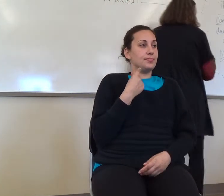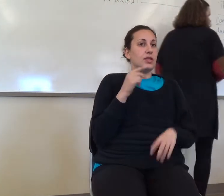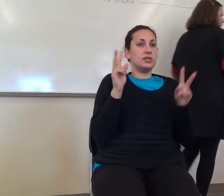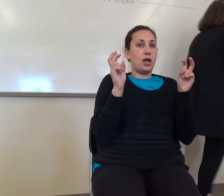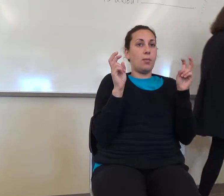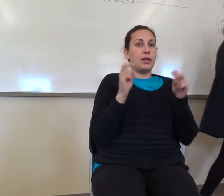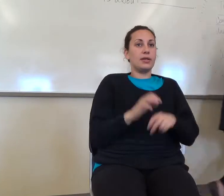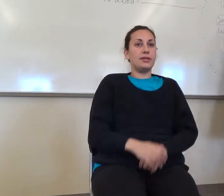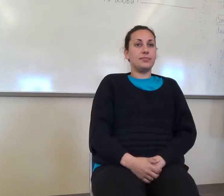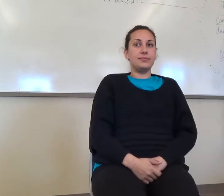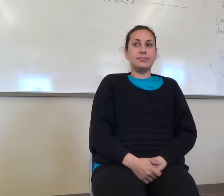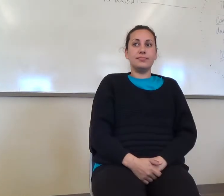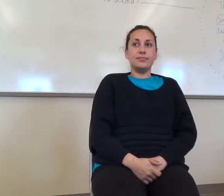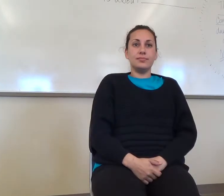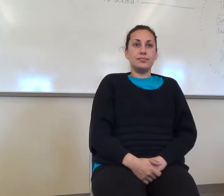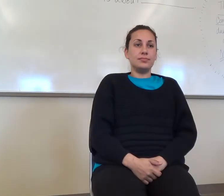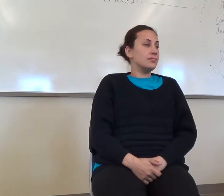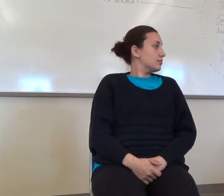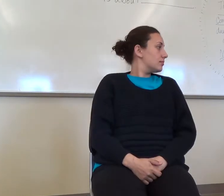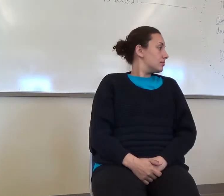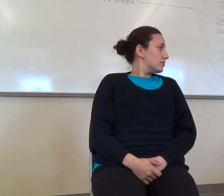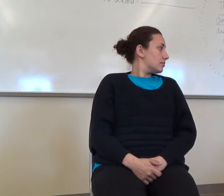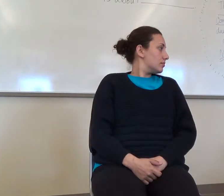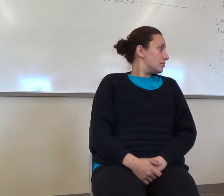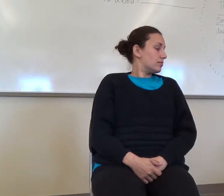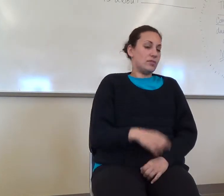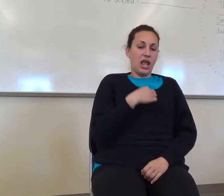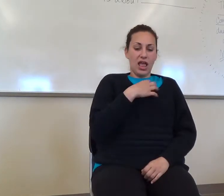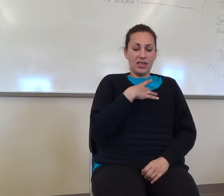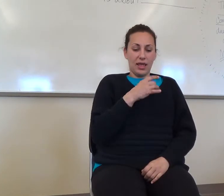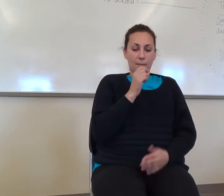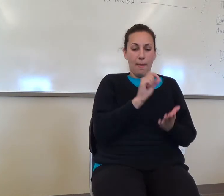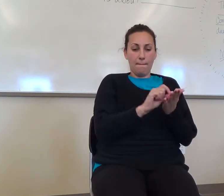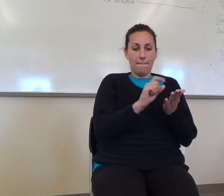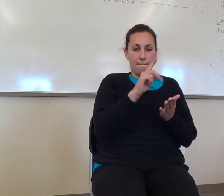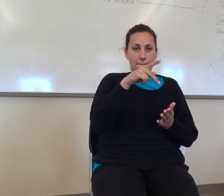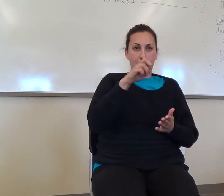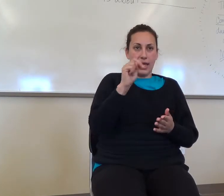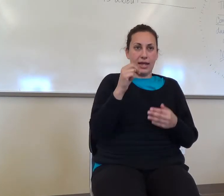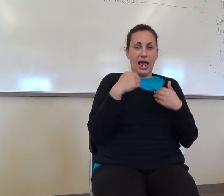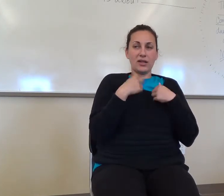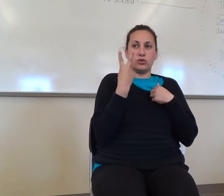Okay. And this is why I like my two colored pens. Oh, I'm so glad they put this little thing here.